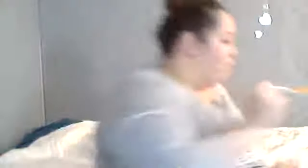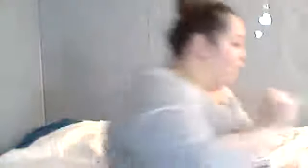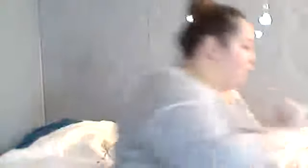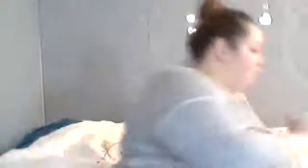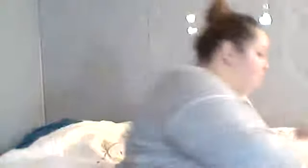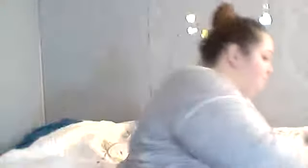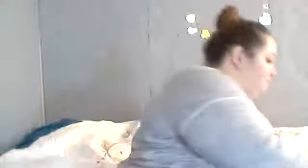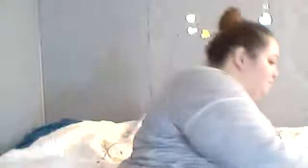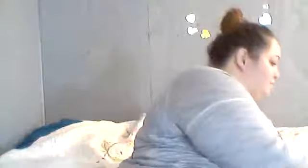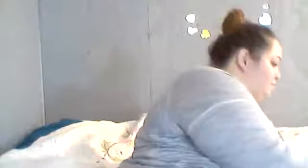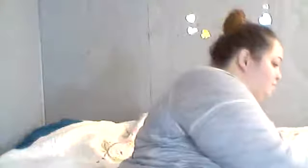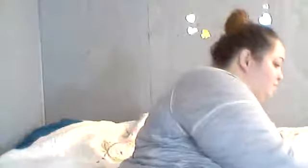Here.